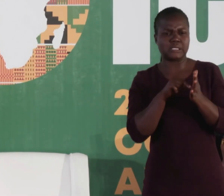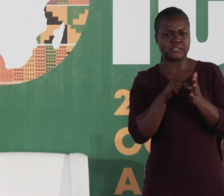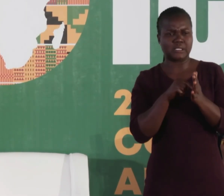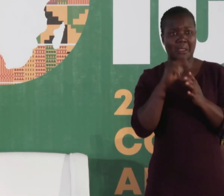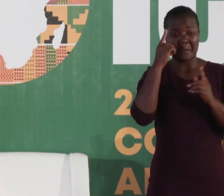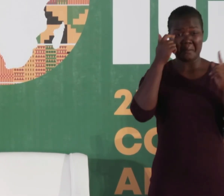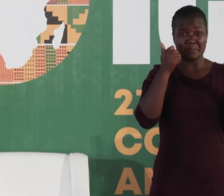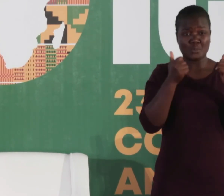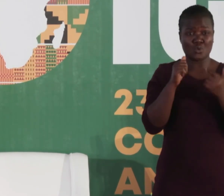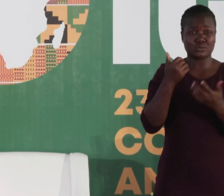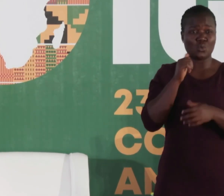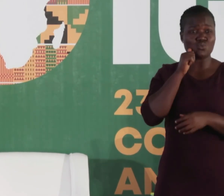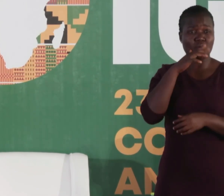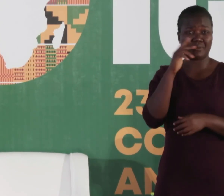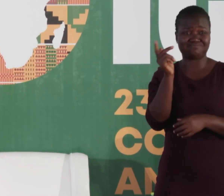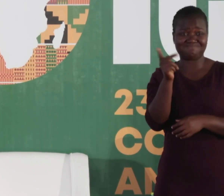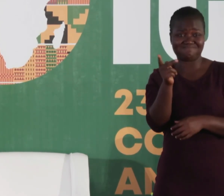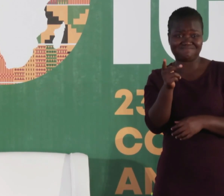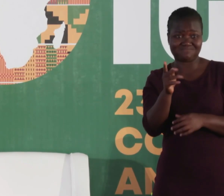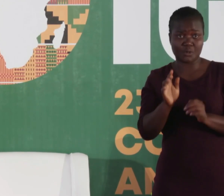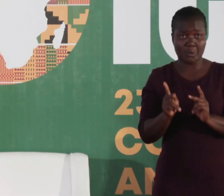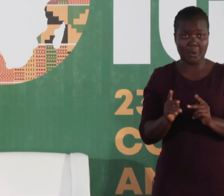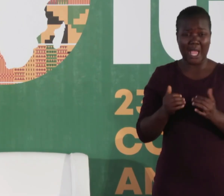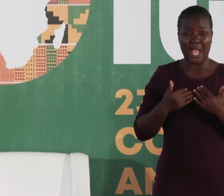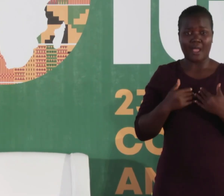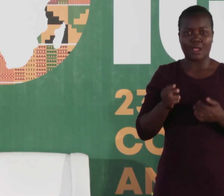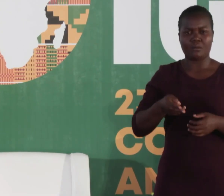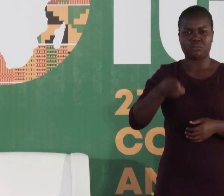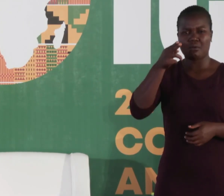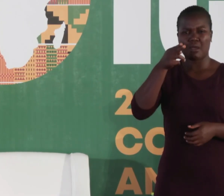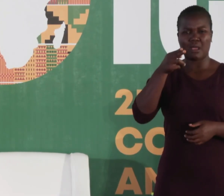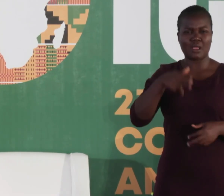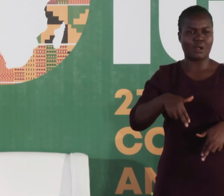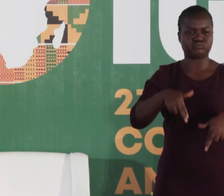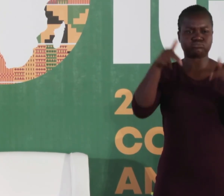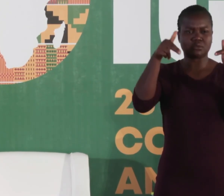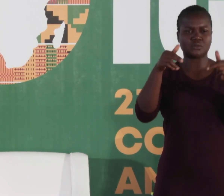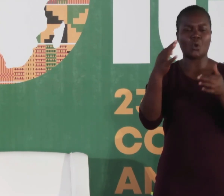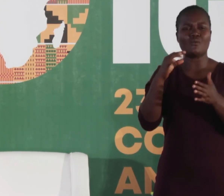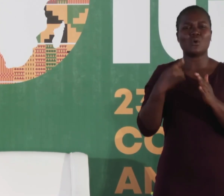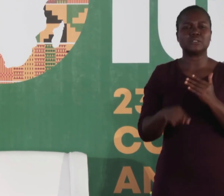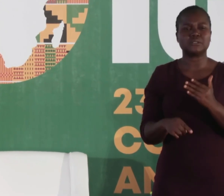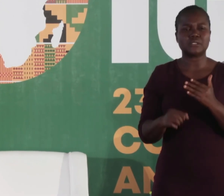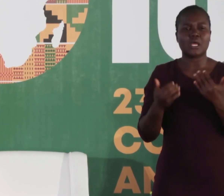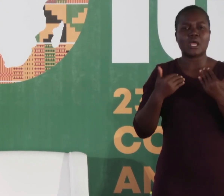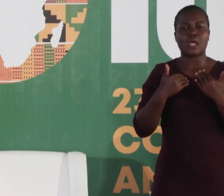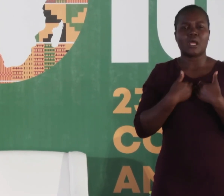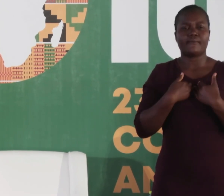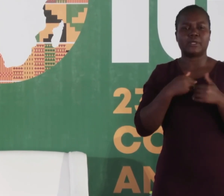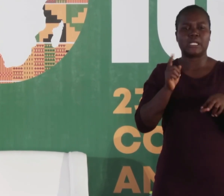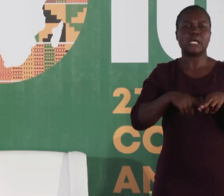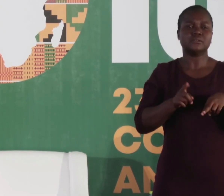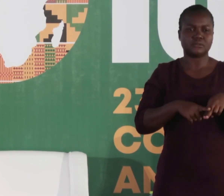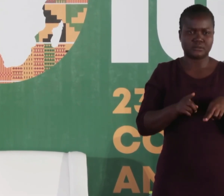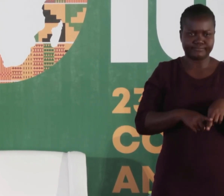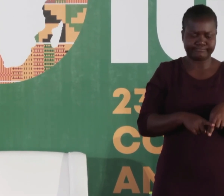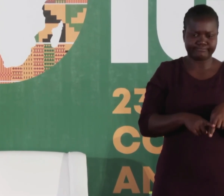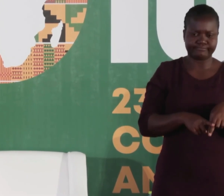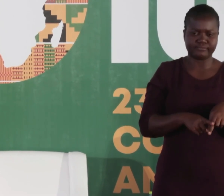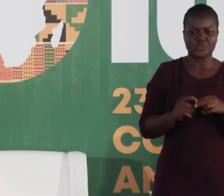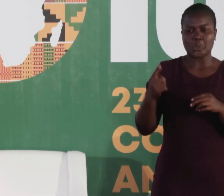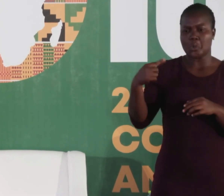female sex workers are at high risk of HIV, and their continuation on PrEP is suboptimal.